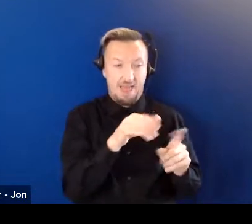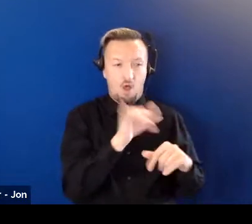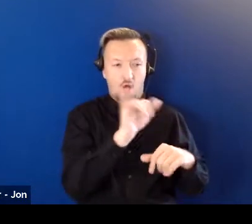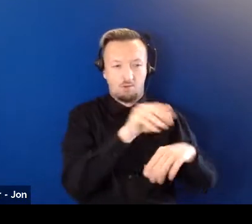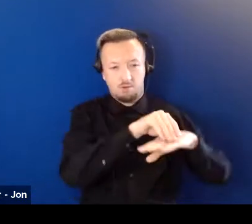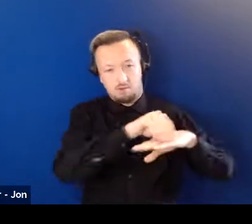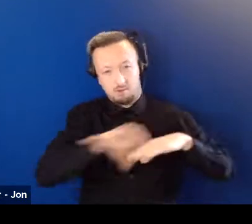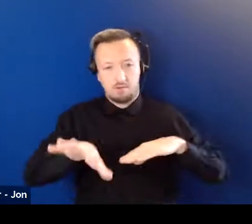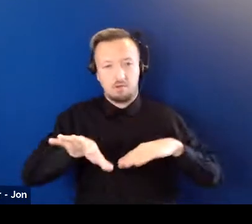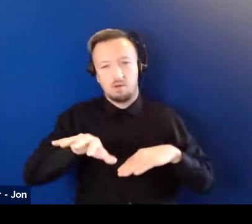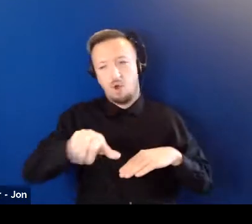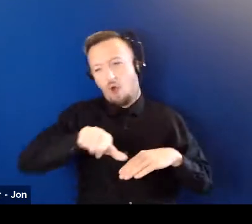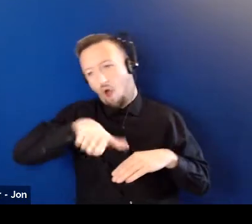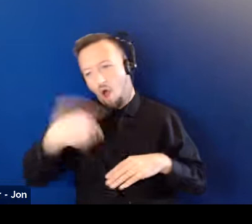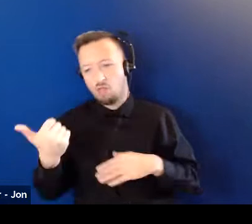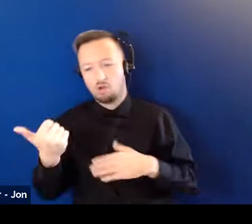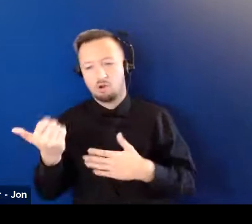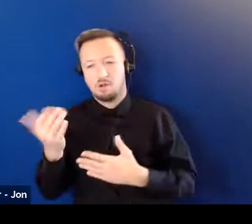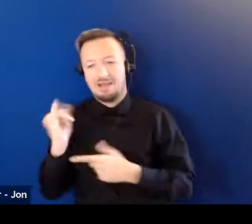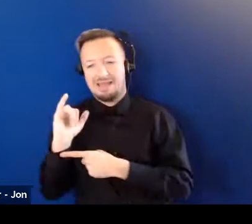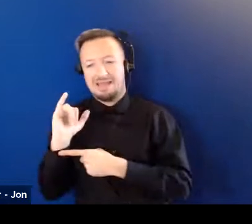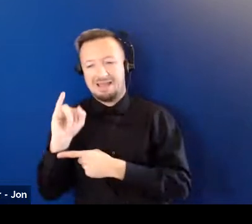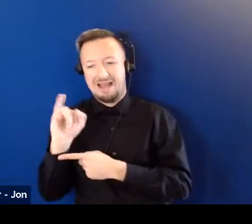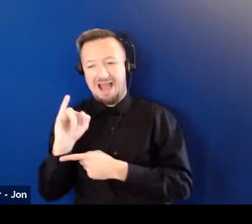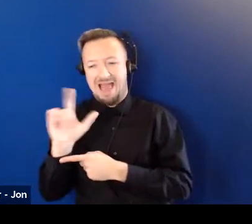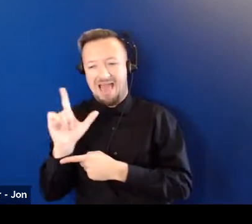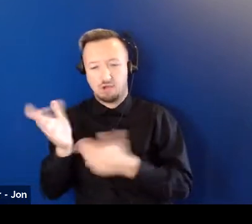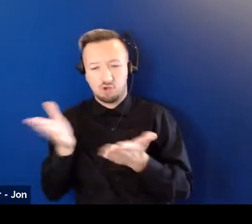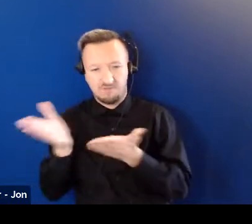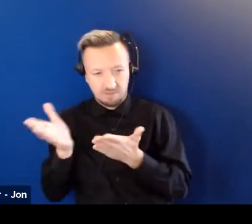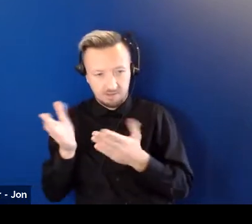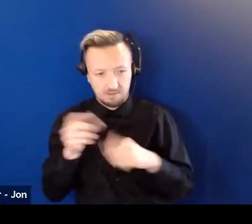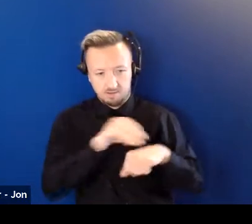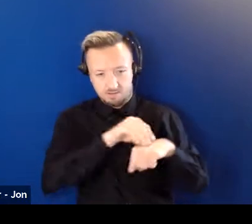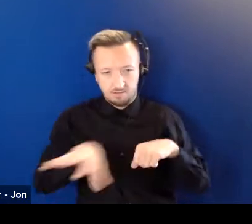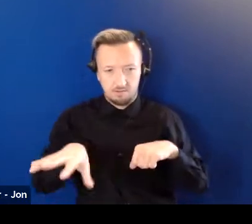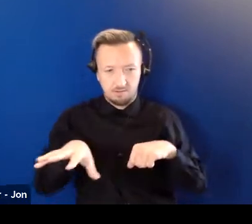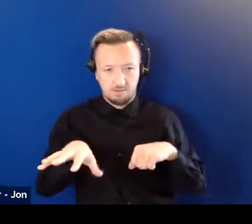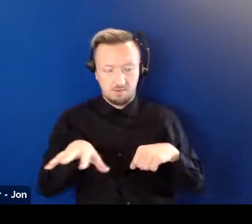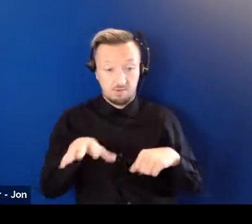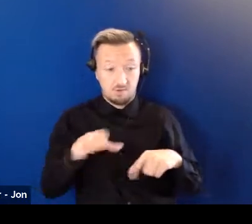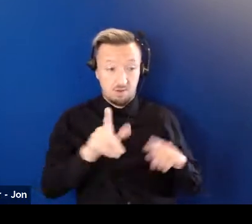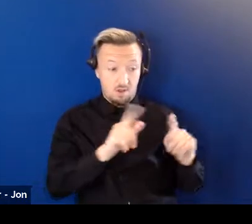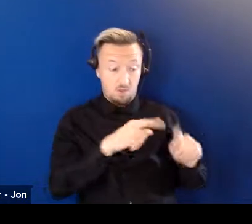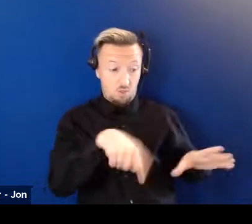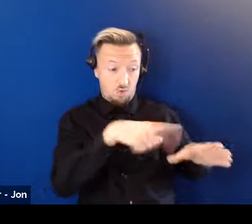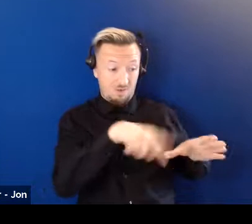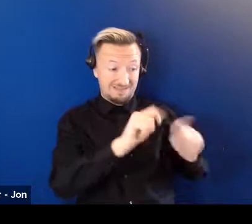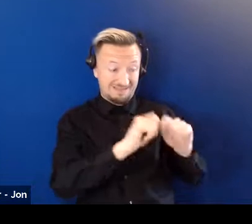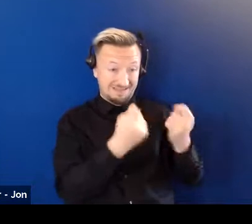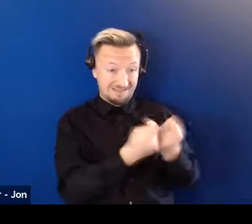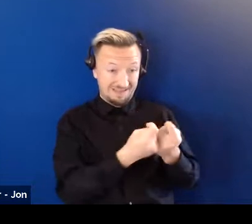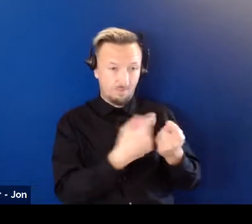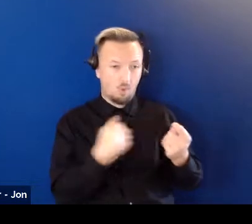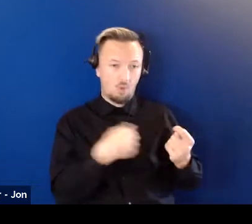of our independent living services and the services to our community. So our team members that are participating, we are a tier